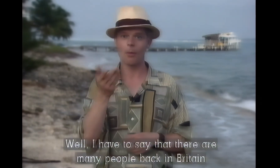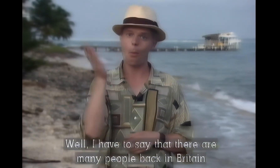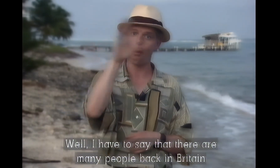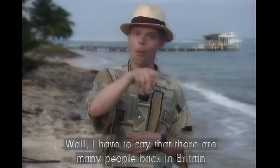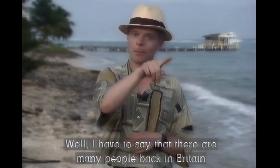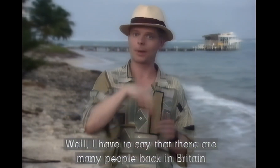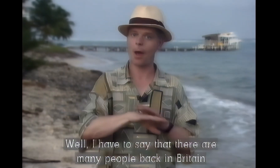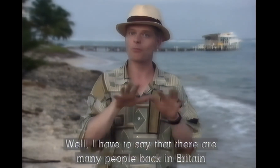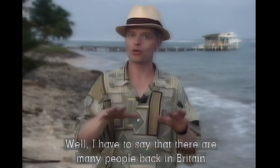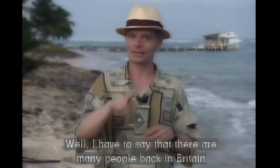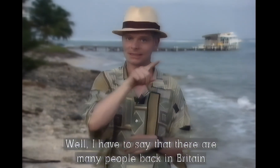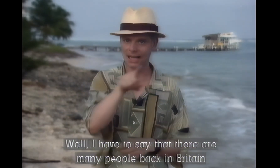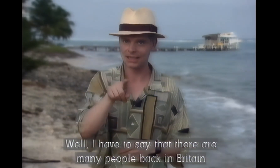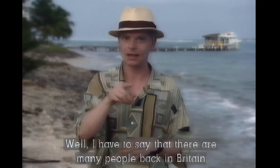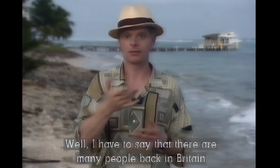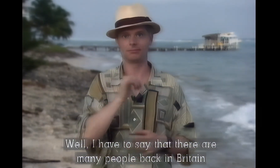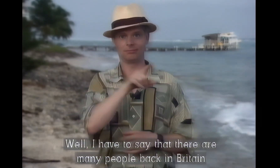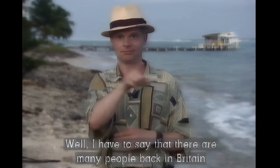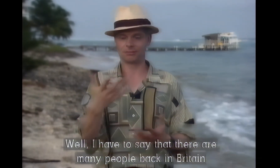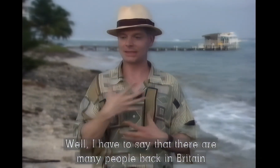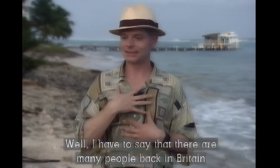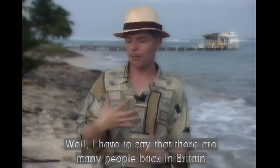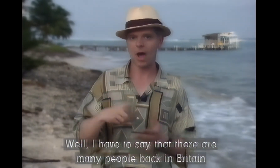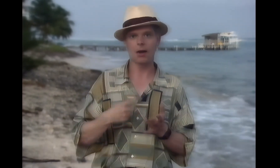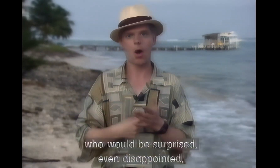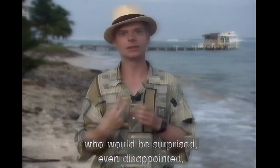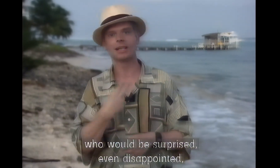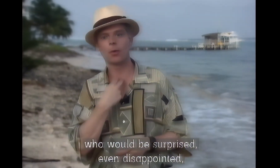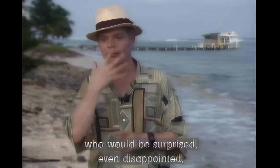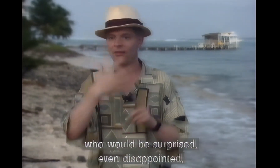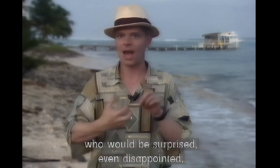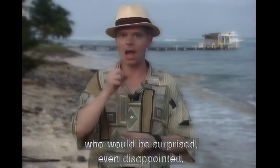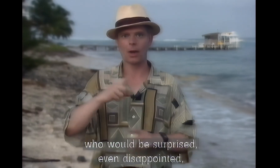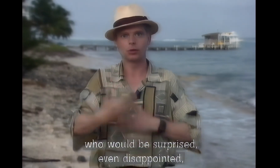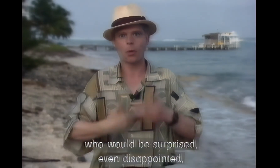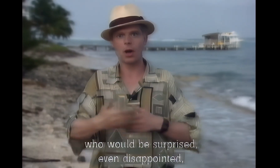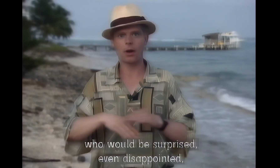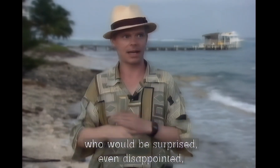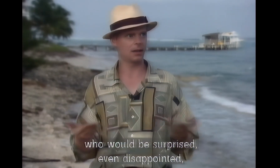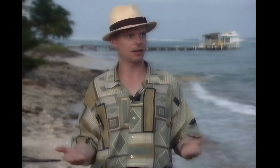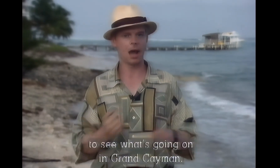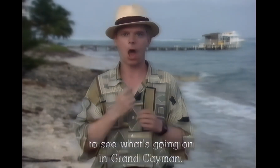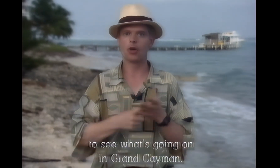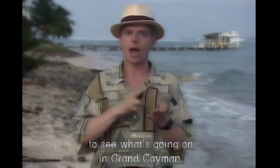Well, I have to say that there are many people back in Britain who will be surprised, even disappointed, to see what's going on in Grand